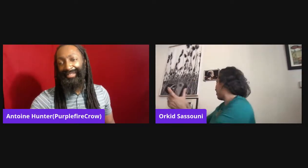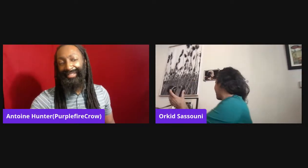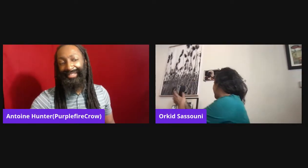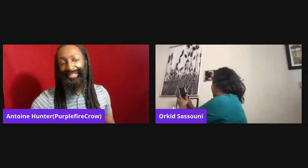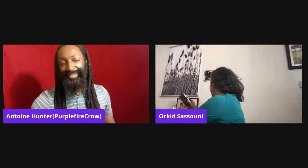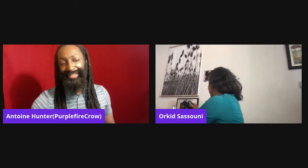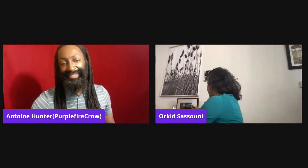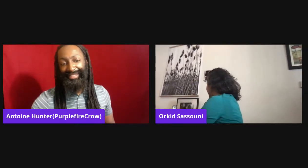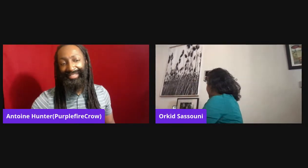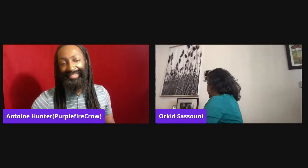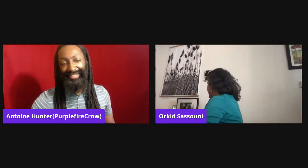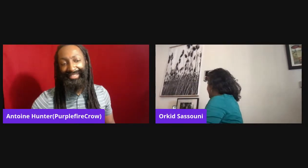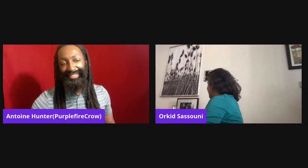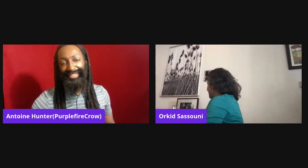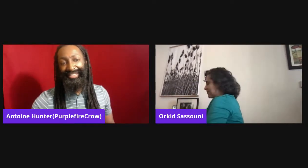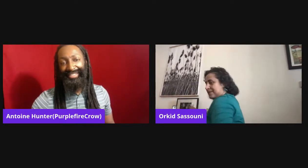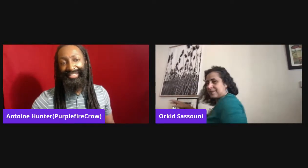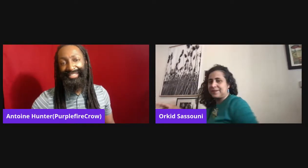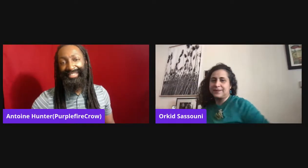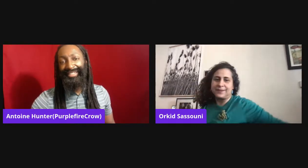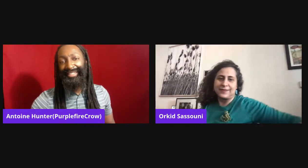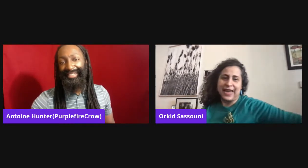It's not a digital camera.